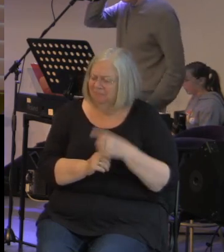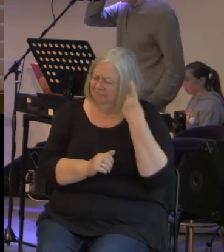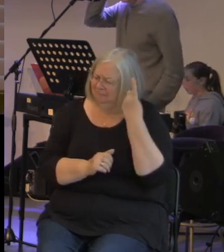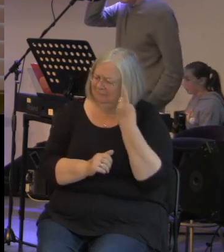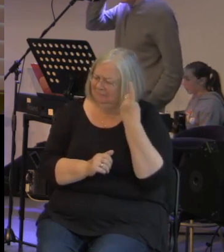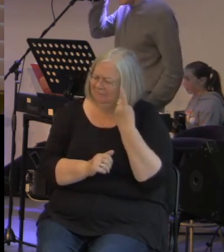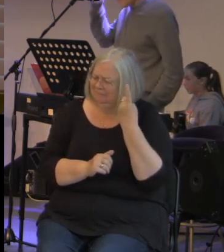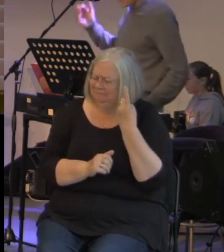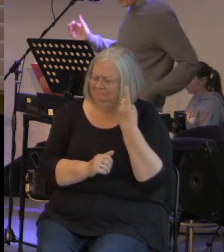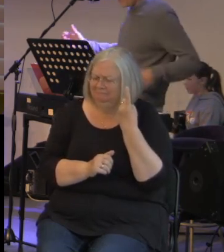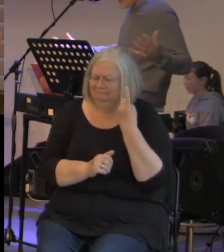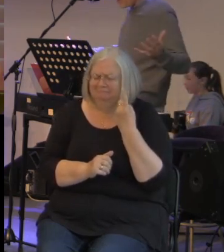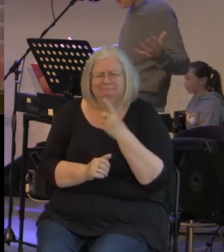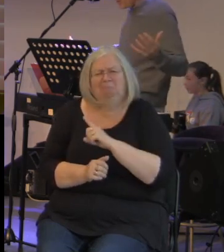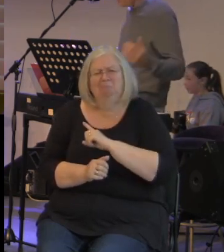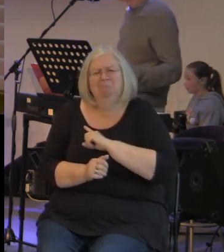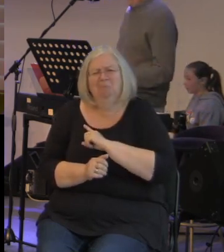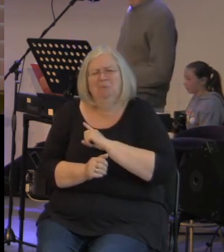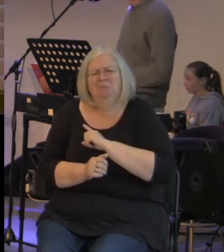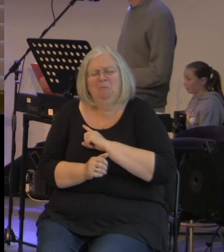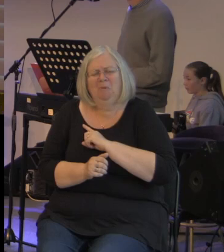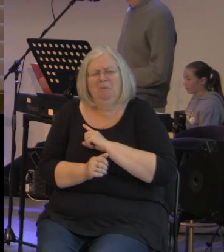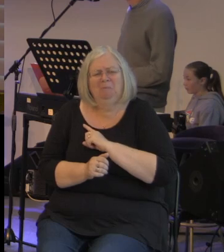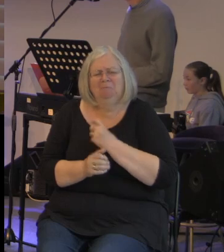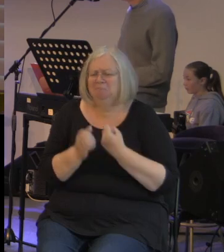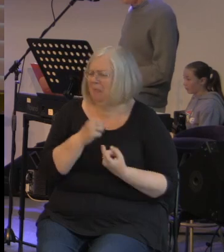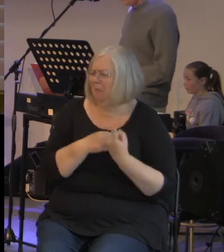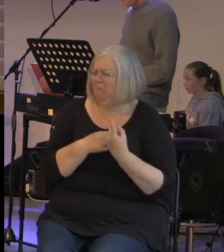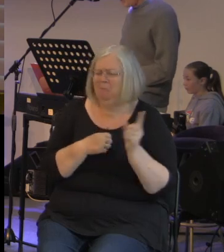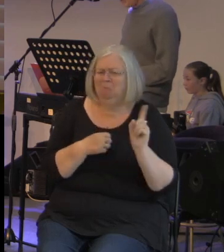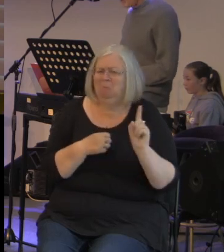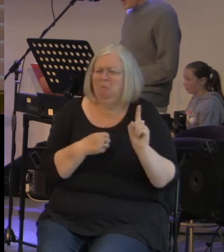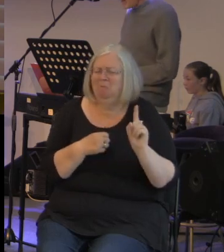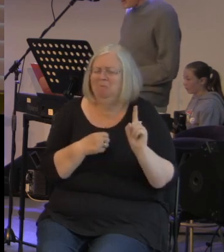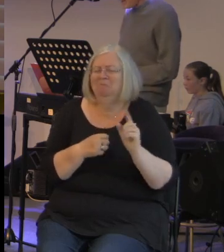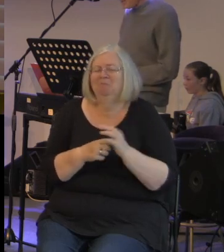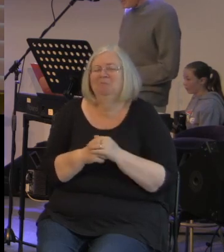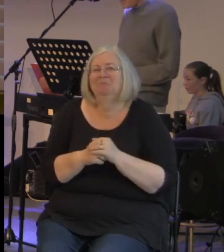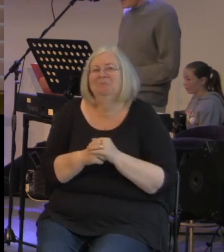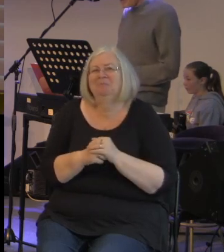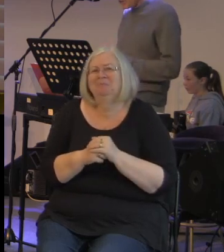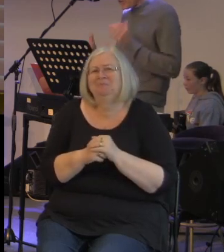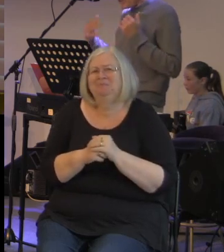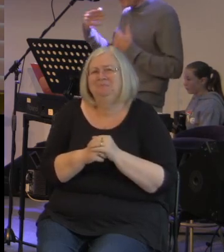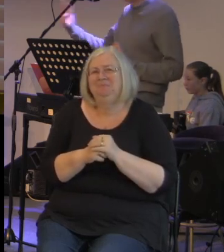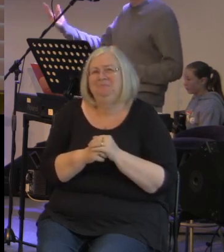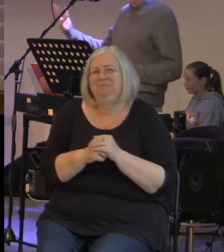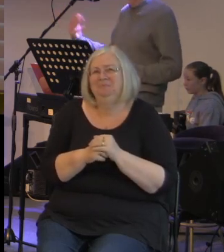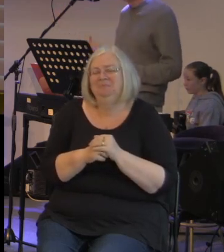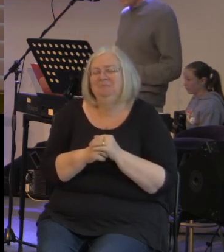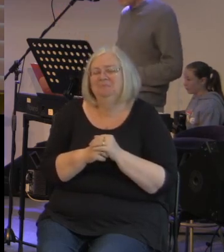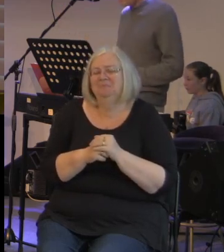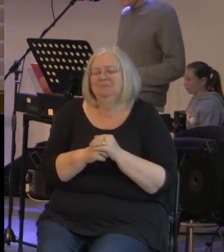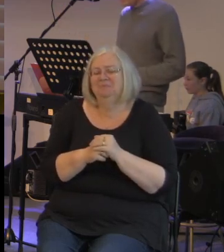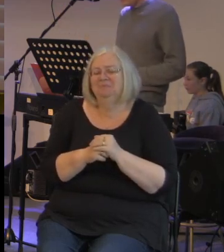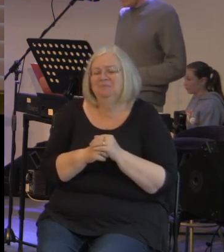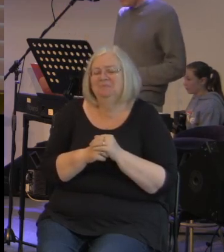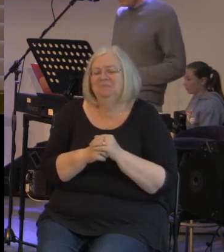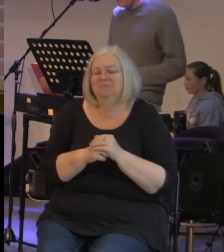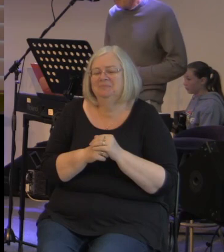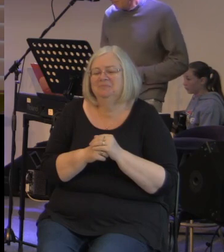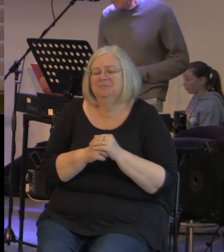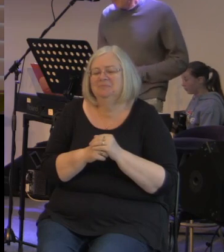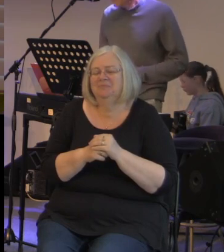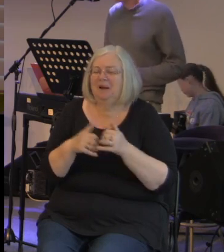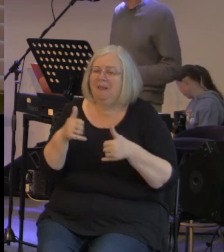contemplating if I'd somehow missed out on the rapture, and I was wondering what to do next, a cheery milkman came by on his